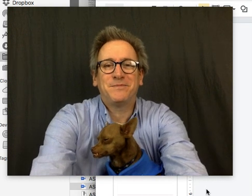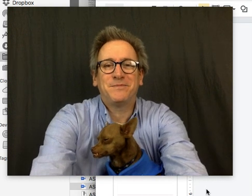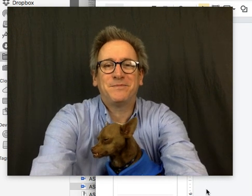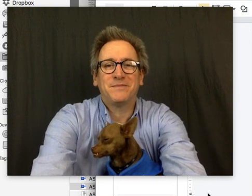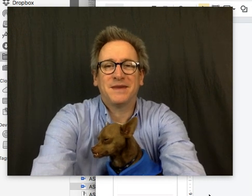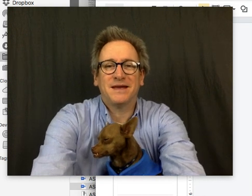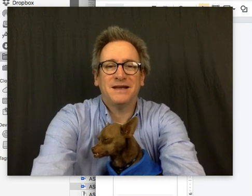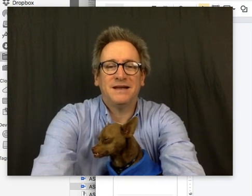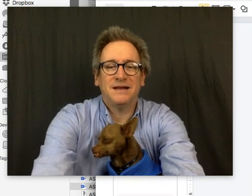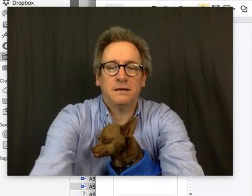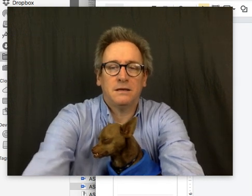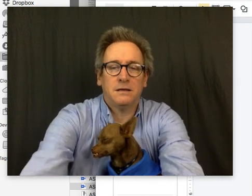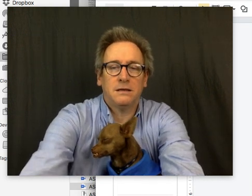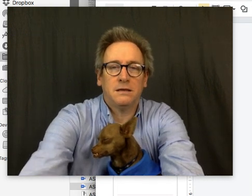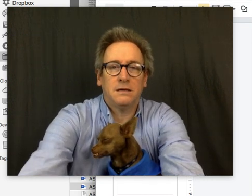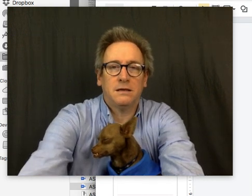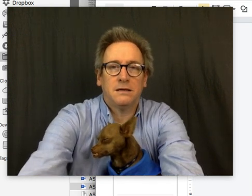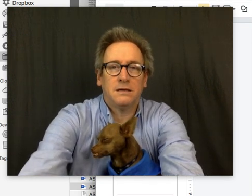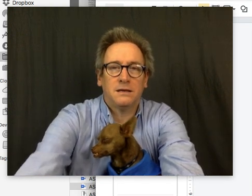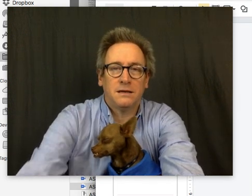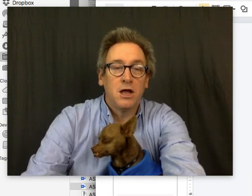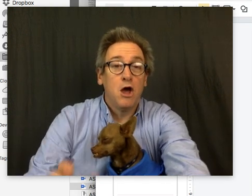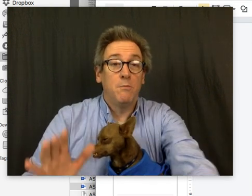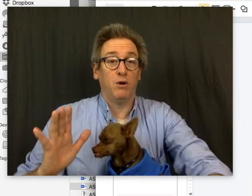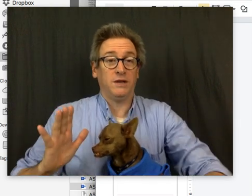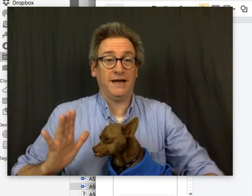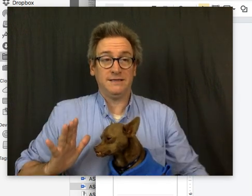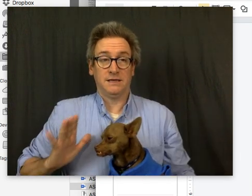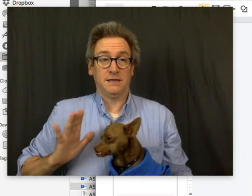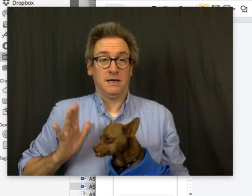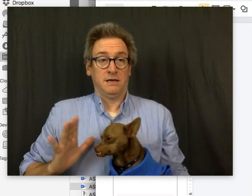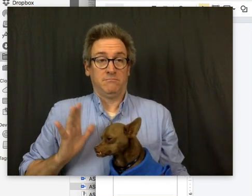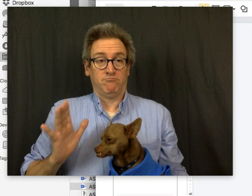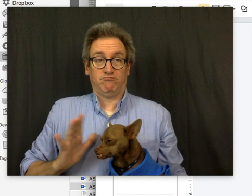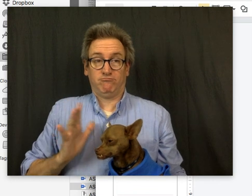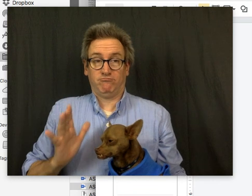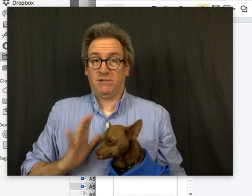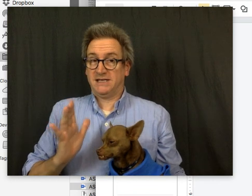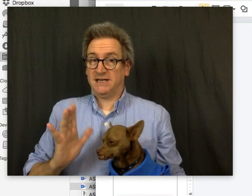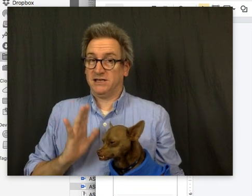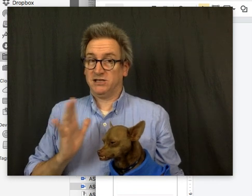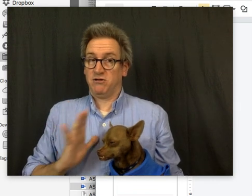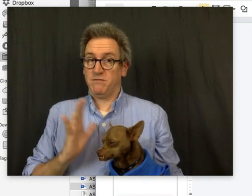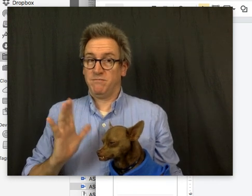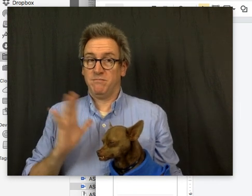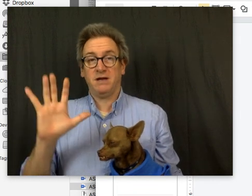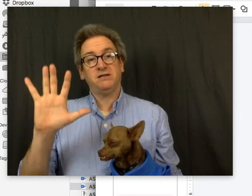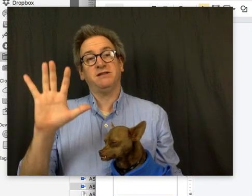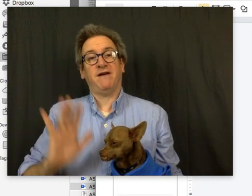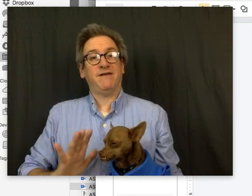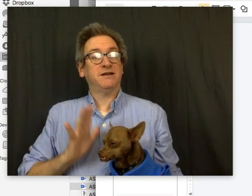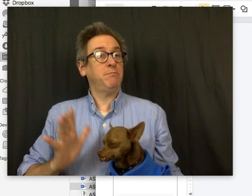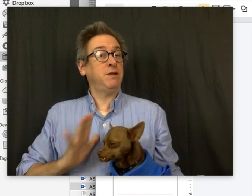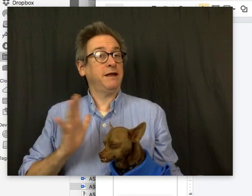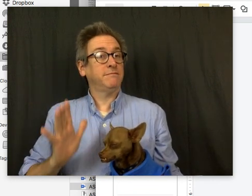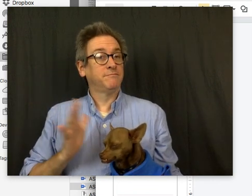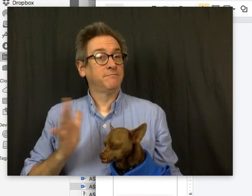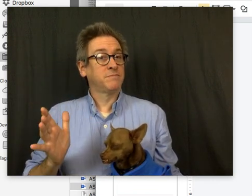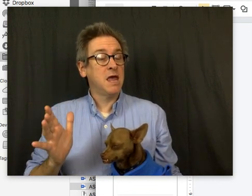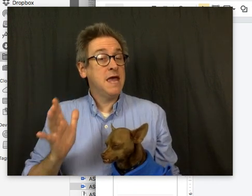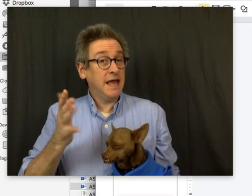Polite, is at the sternum. It's just the five handshake